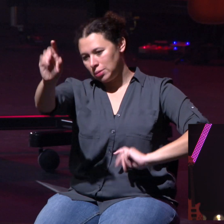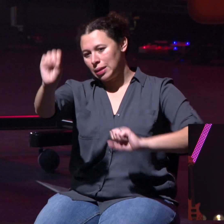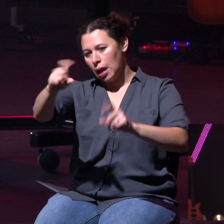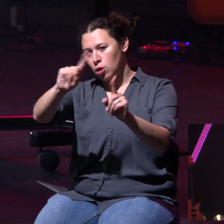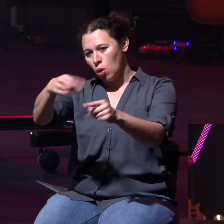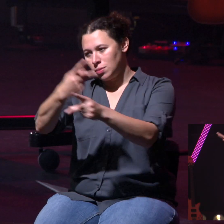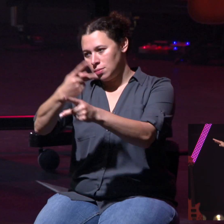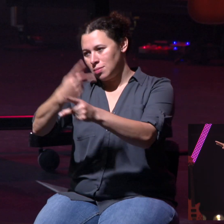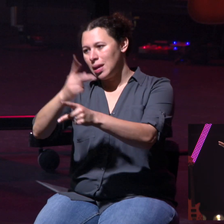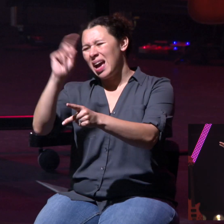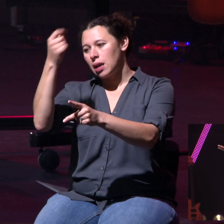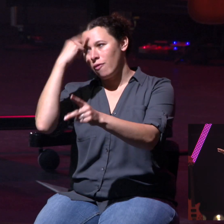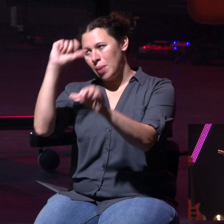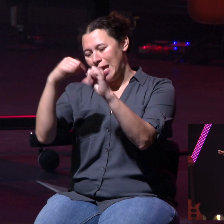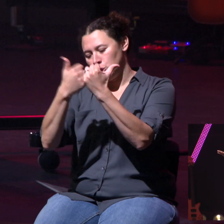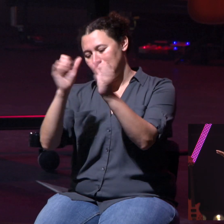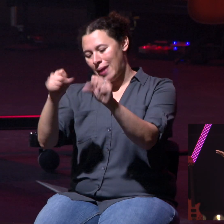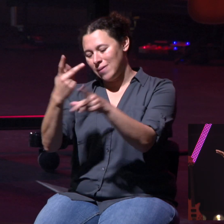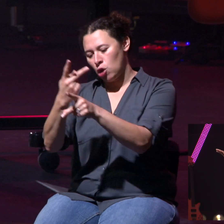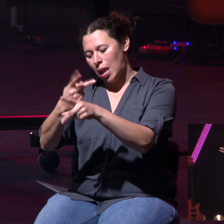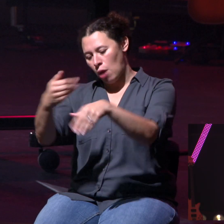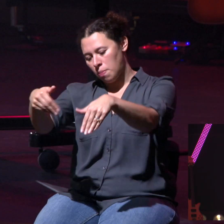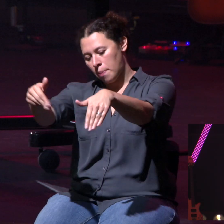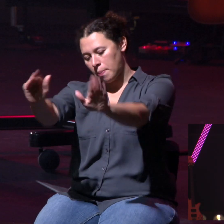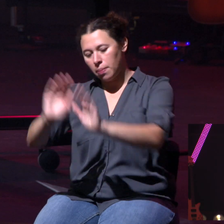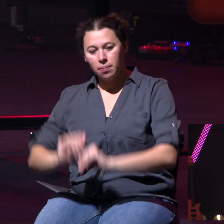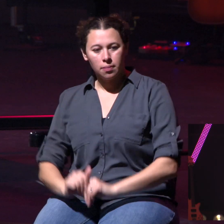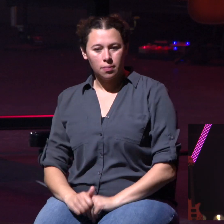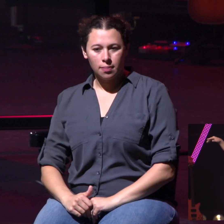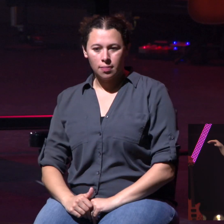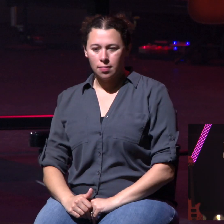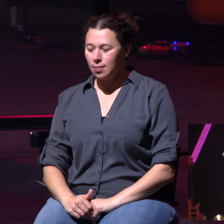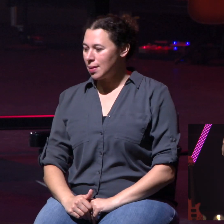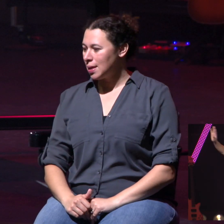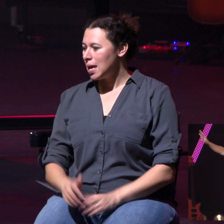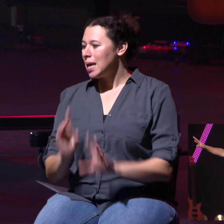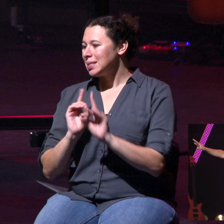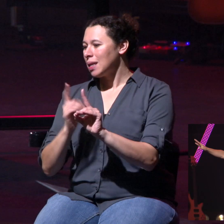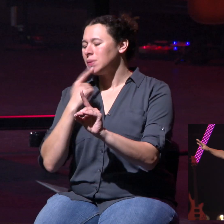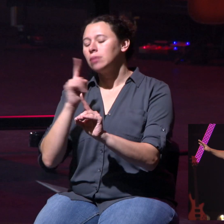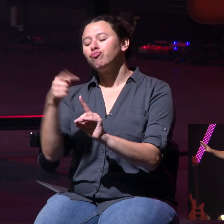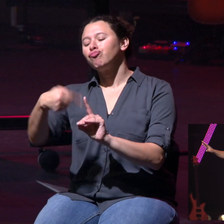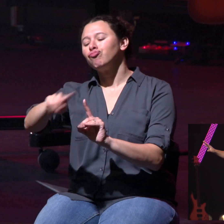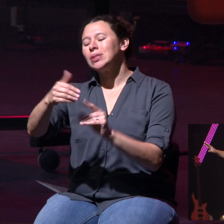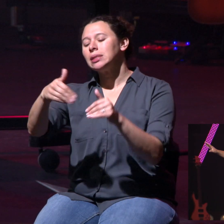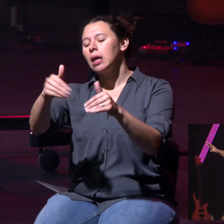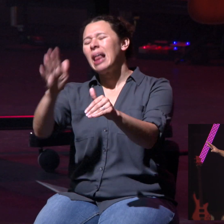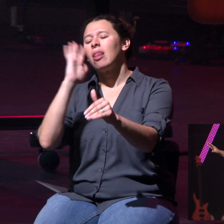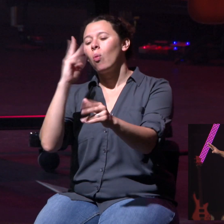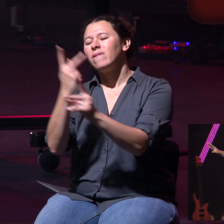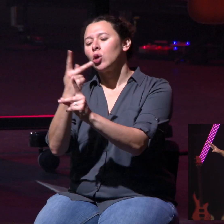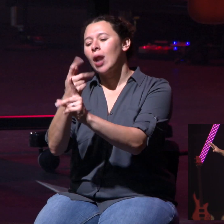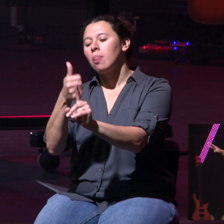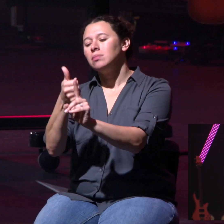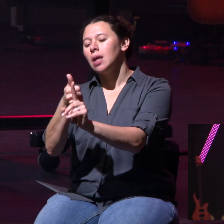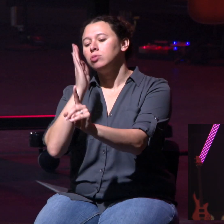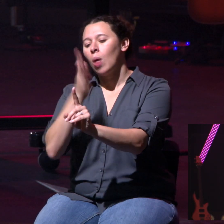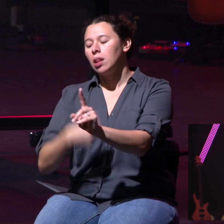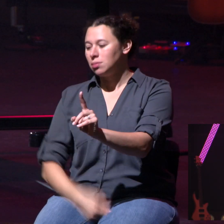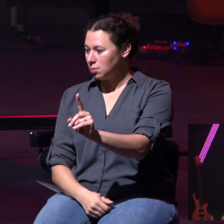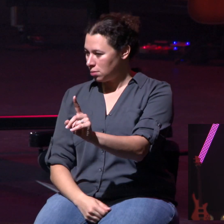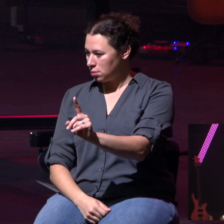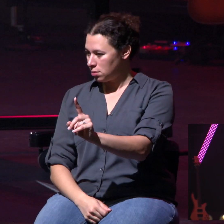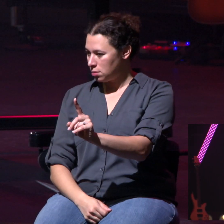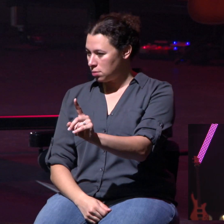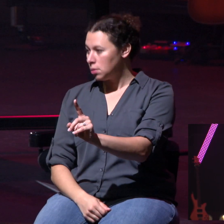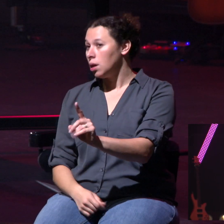agencies. They can figure it out. The disciples are like, send them away. They'll figure out how to feed themselves. And we're still